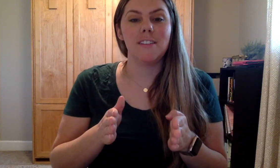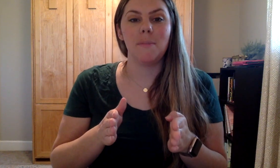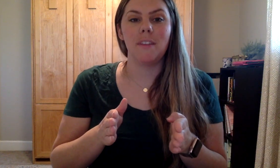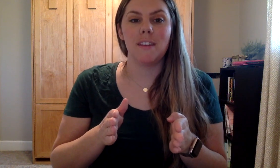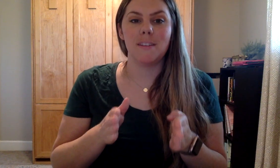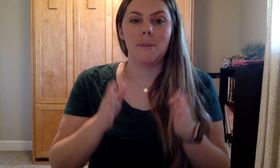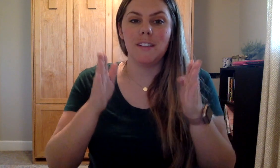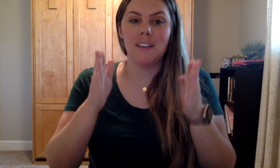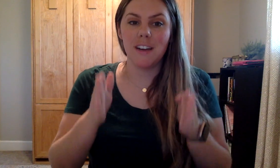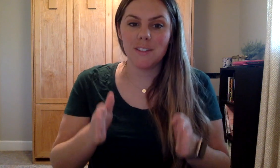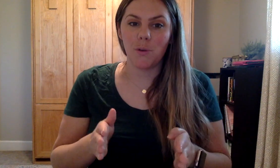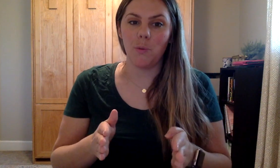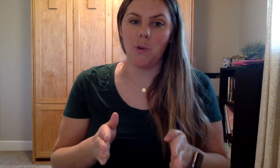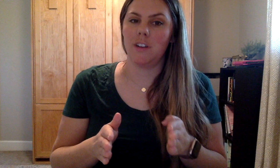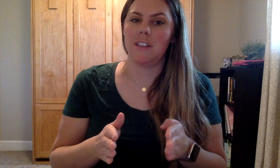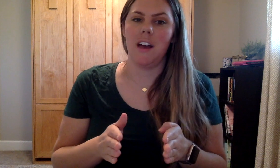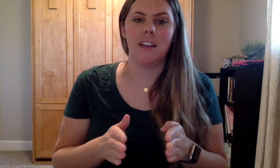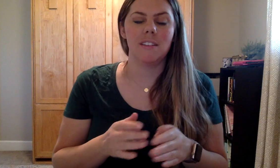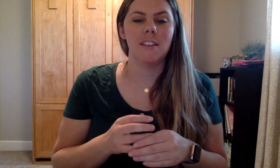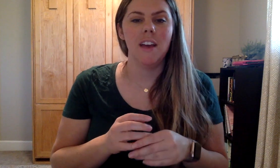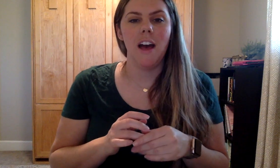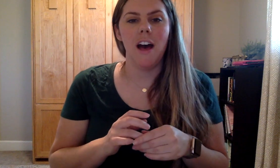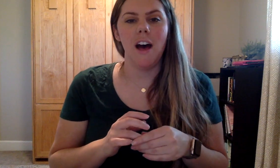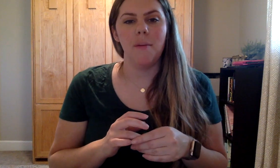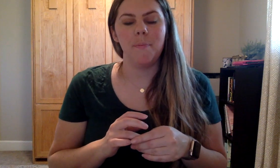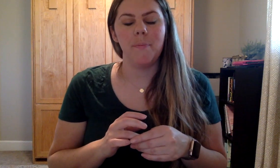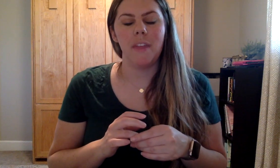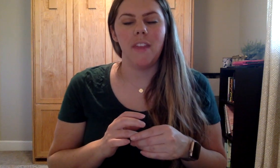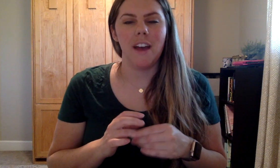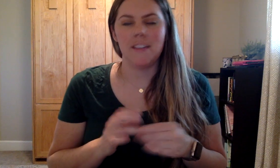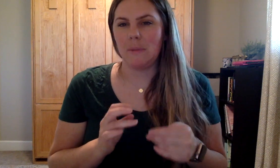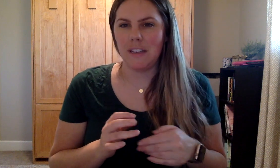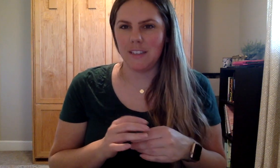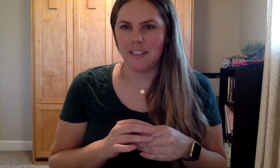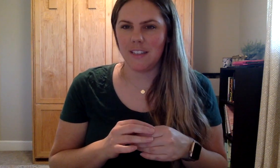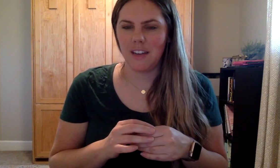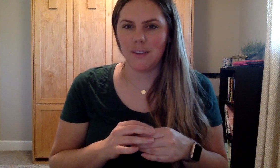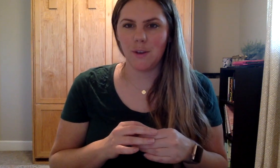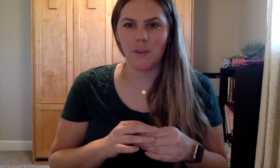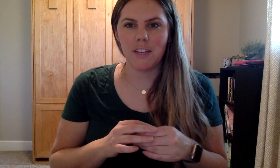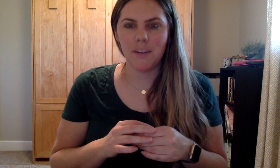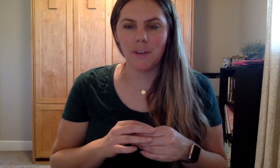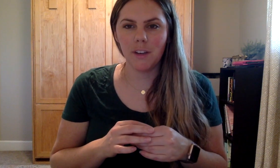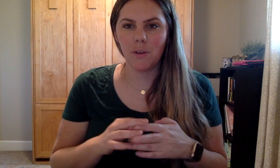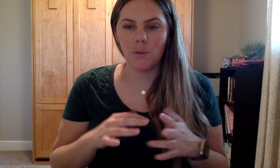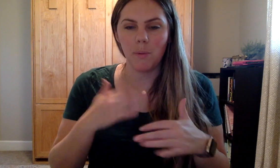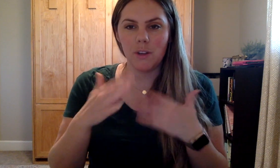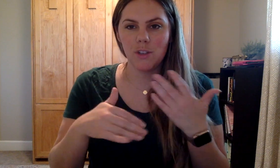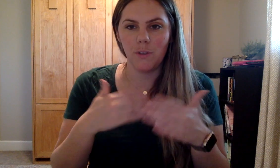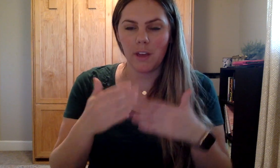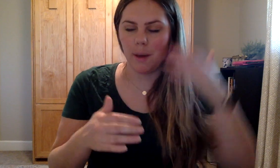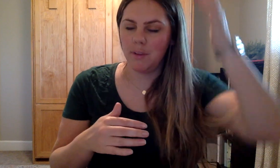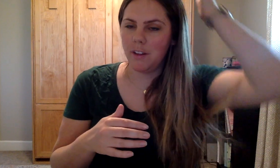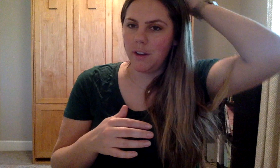something that somebody does or works as, and that adds meaning to the sign. So today we're going to go through a bunch of vocabulary